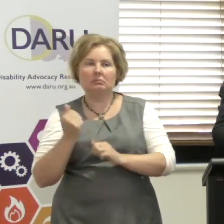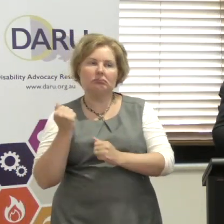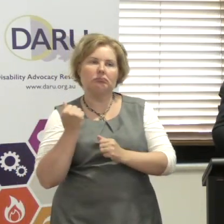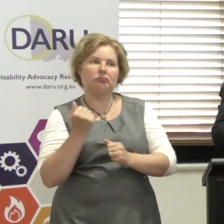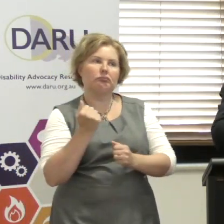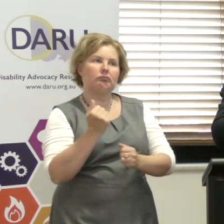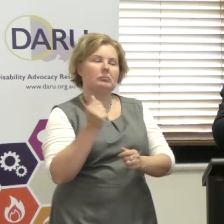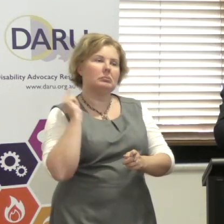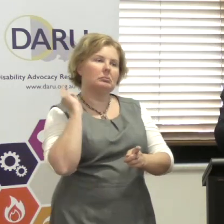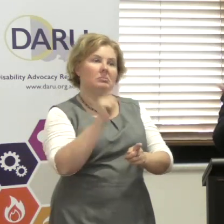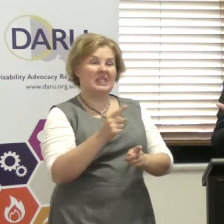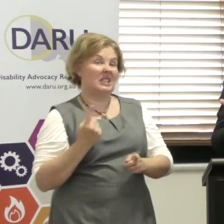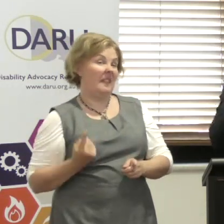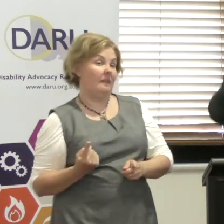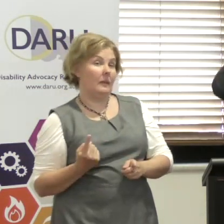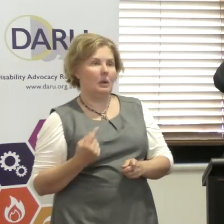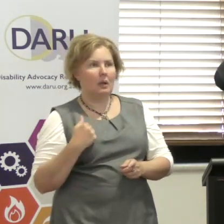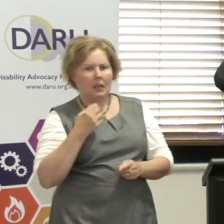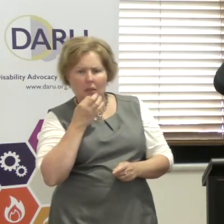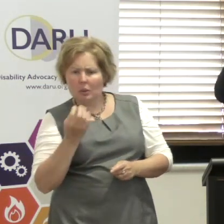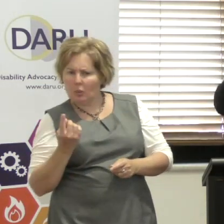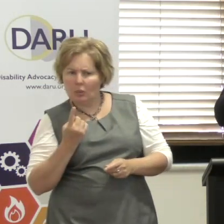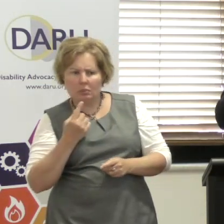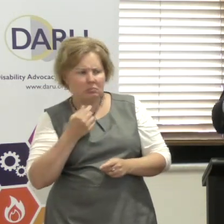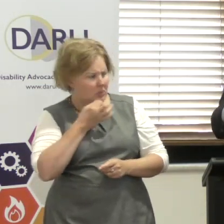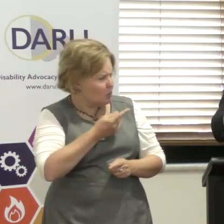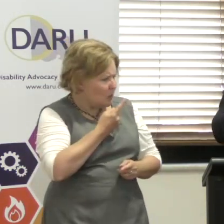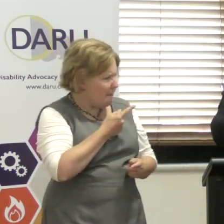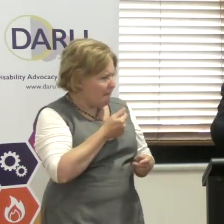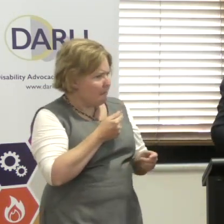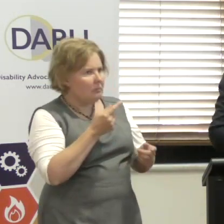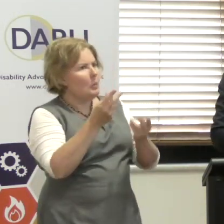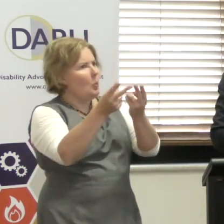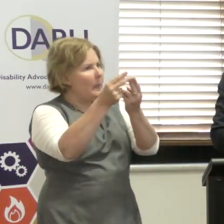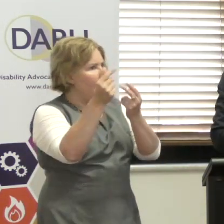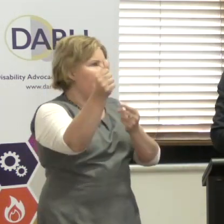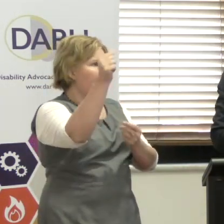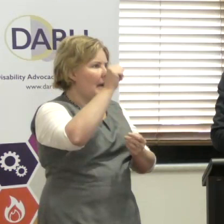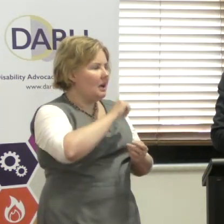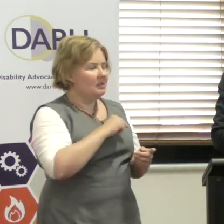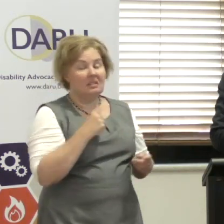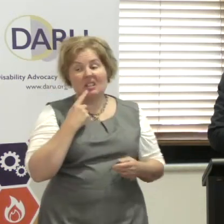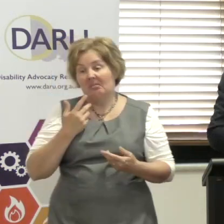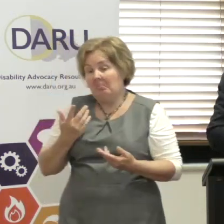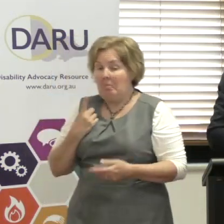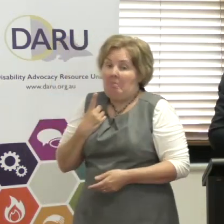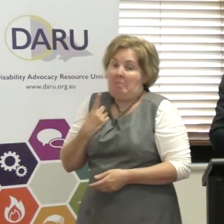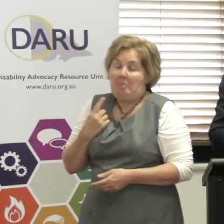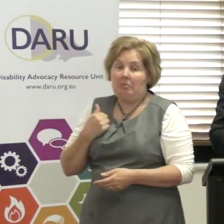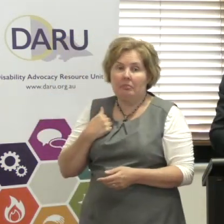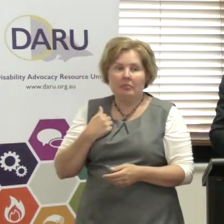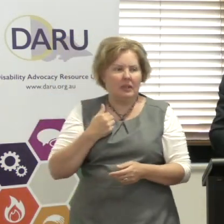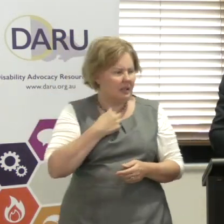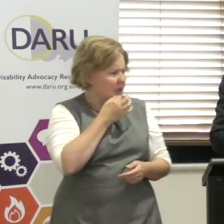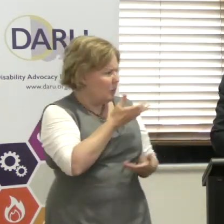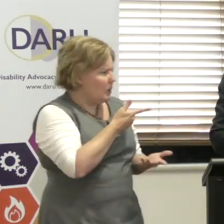his own. I said, well, who came back with you? I said, well, I'm on my own. And I said, where are you